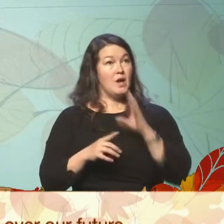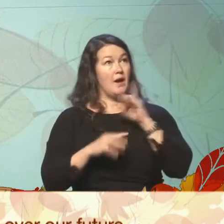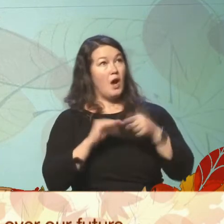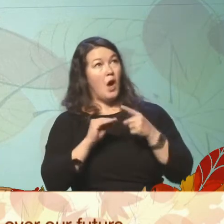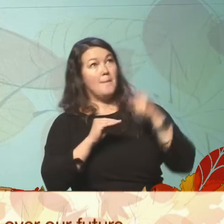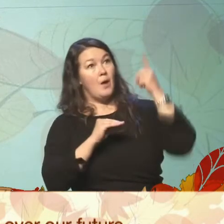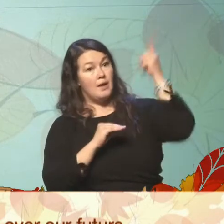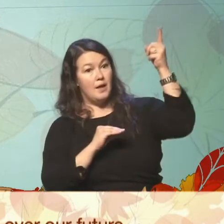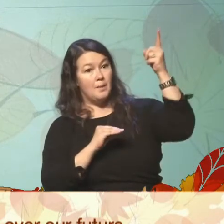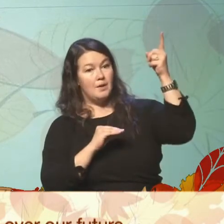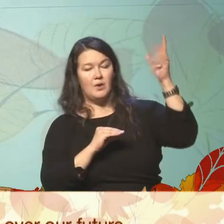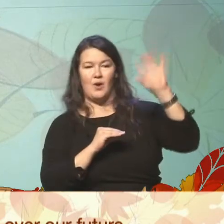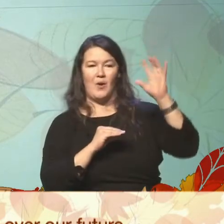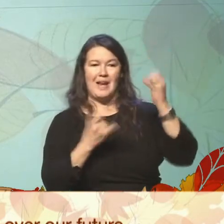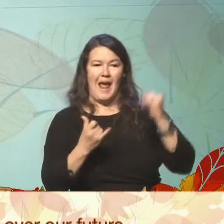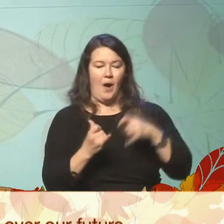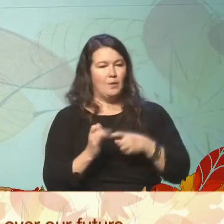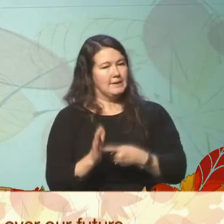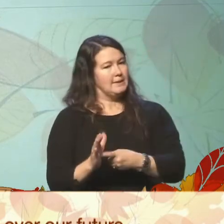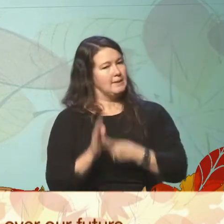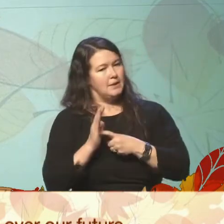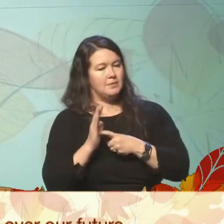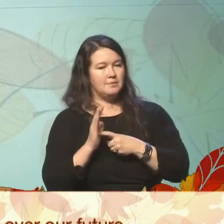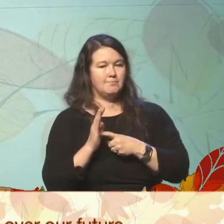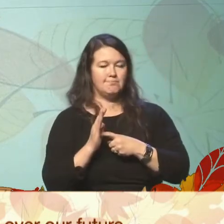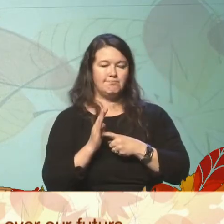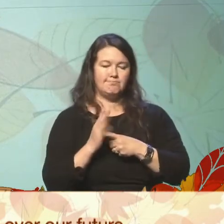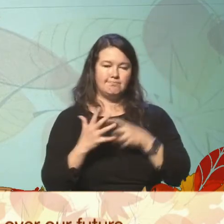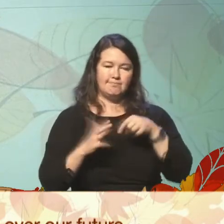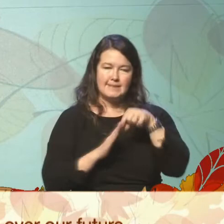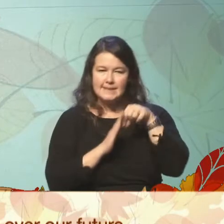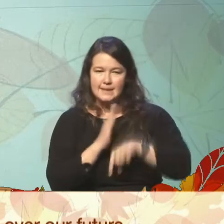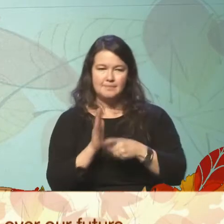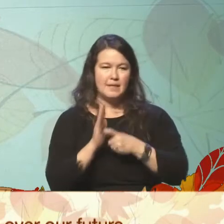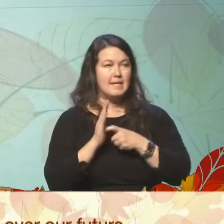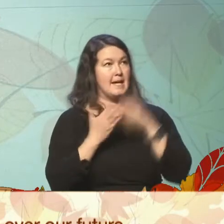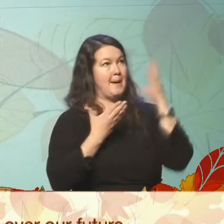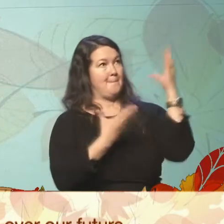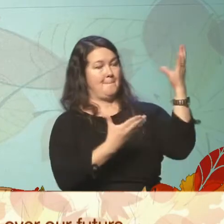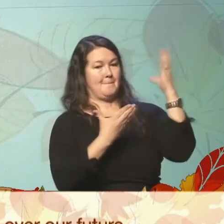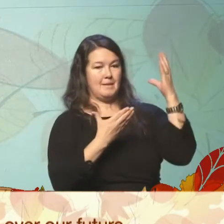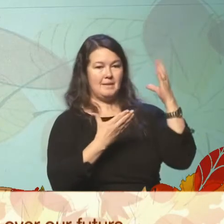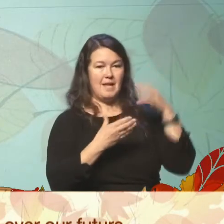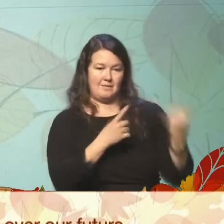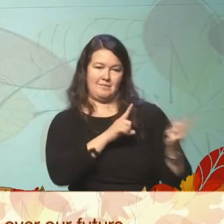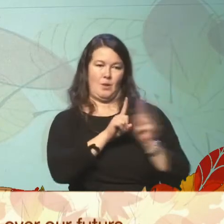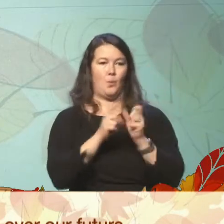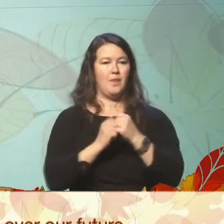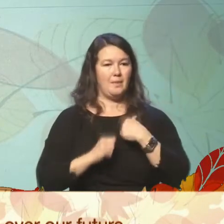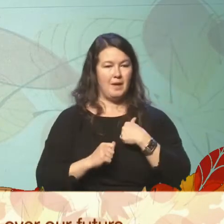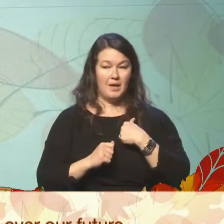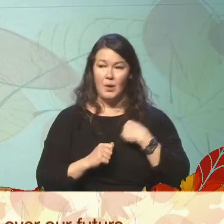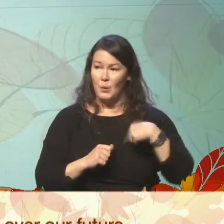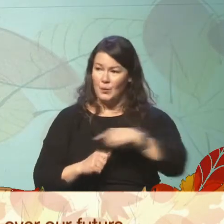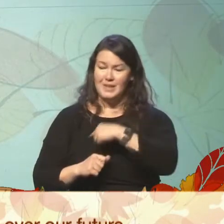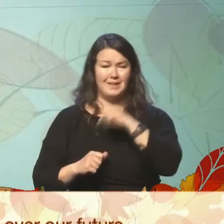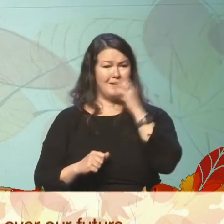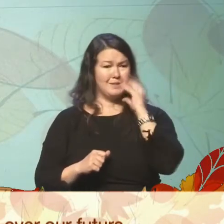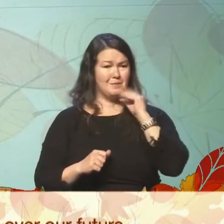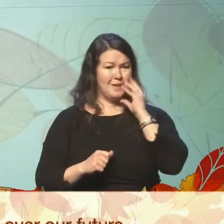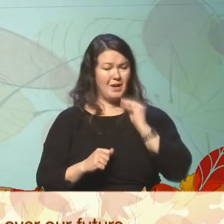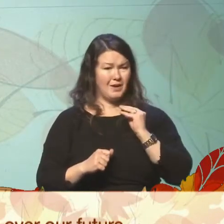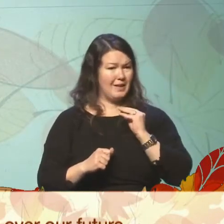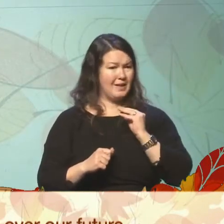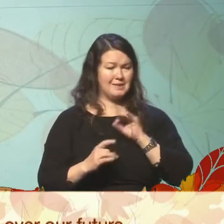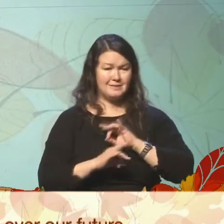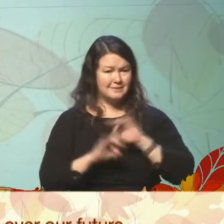to finding myself in deep need of the presence of God. Because we do walk through our valleys of darkness. There is no